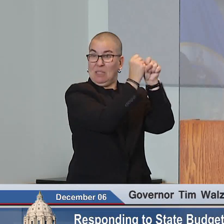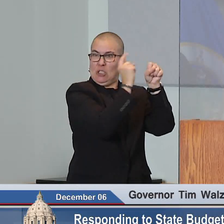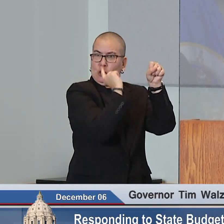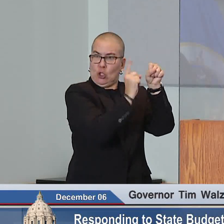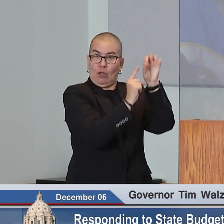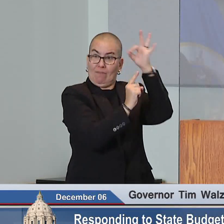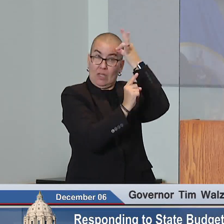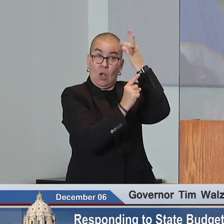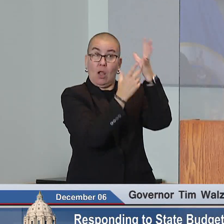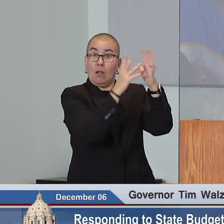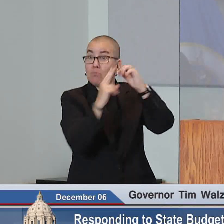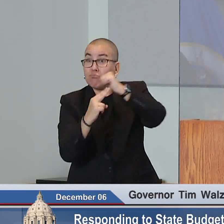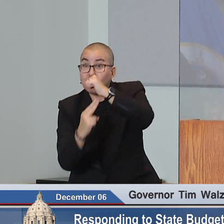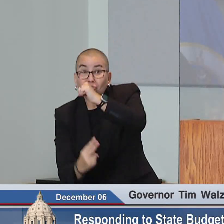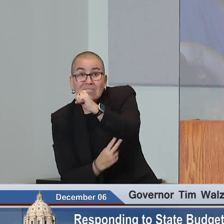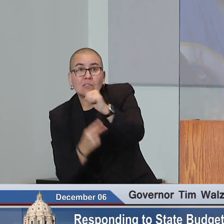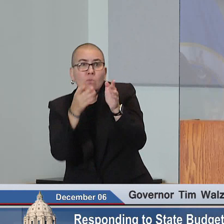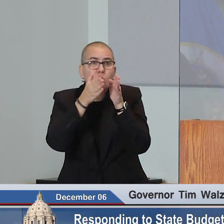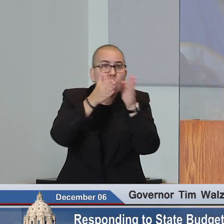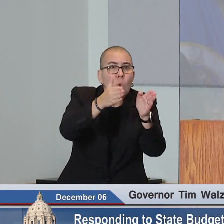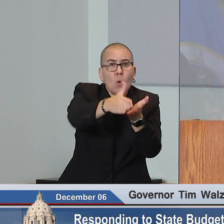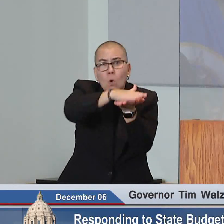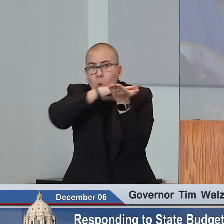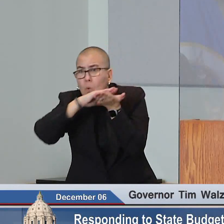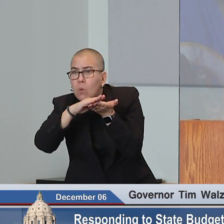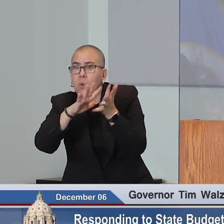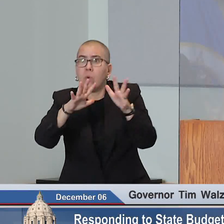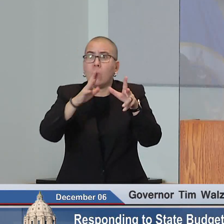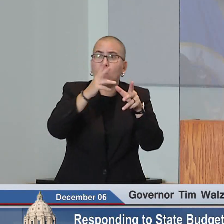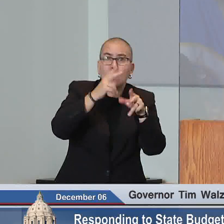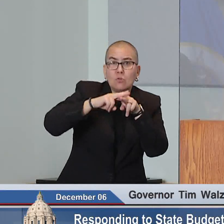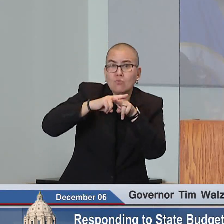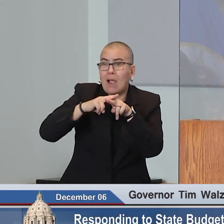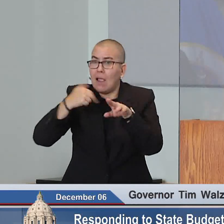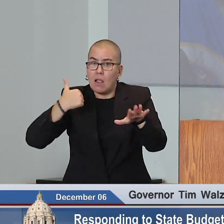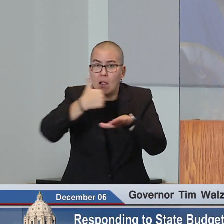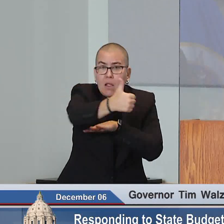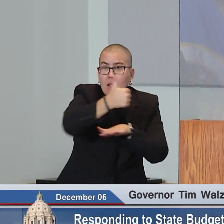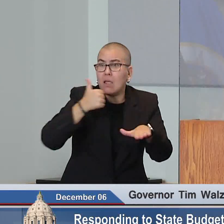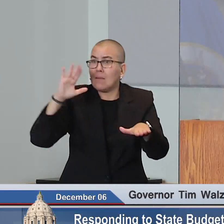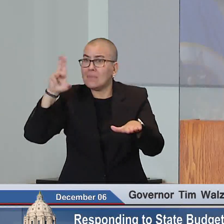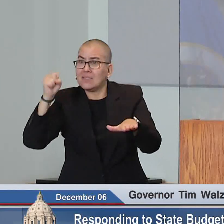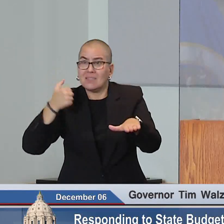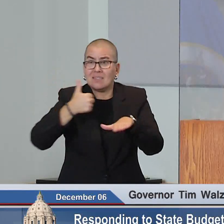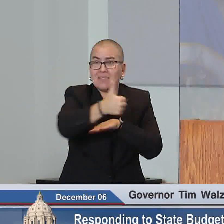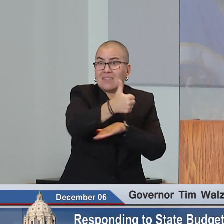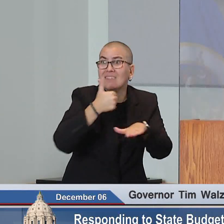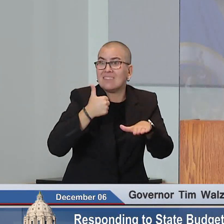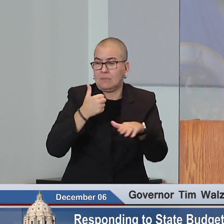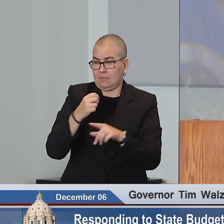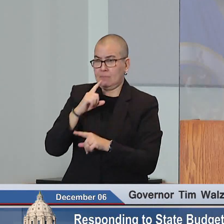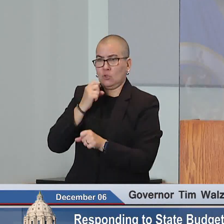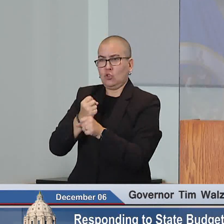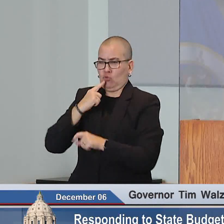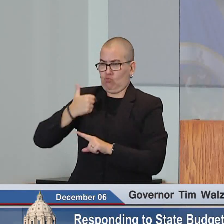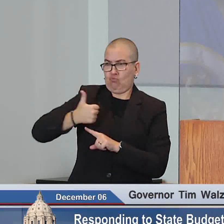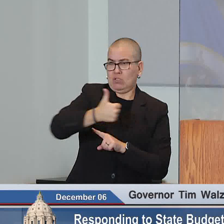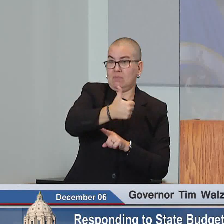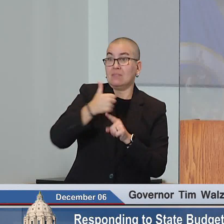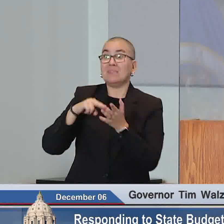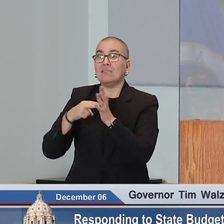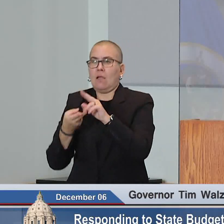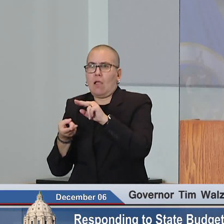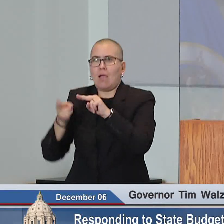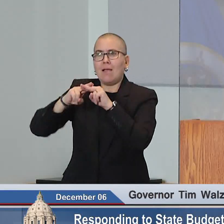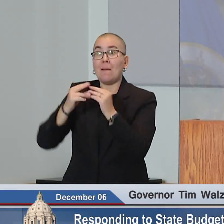our bridges, our transit systems are there, but also looking toward what does it mean to electrify our transportation grid and having those charging stations and capacity across